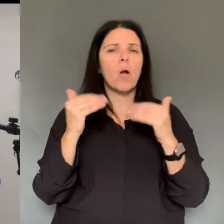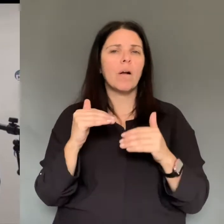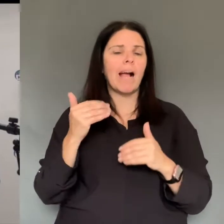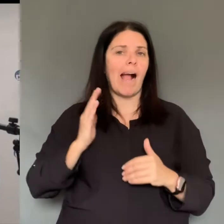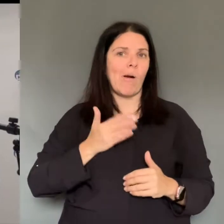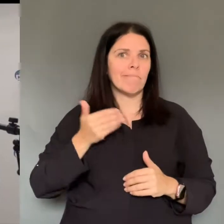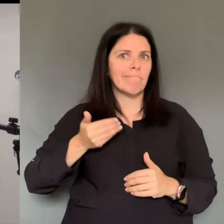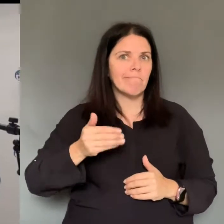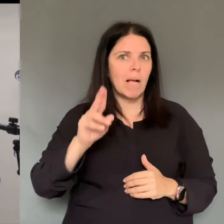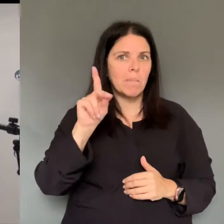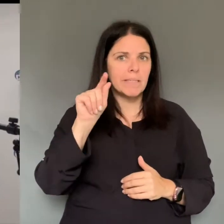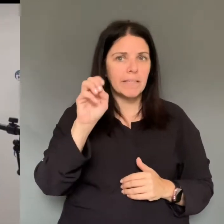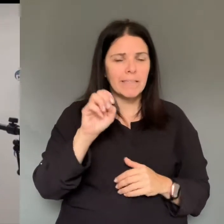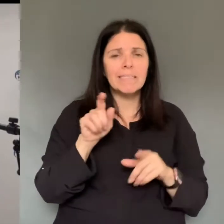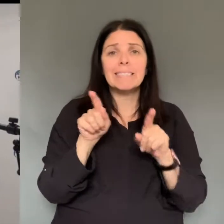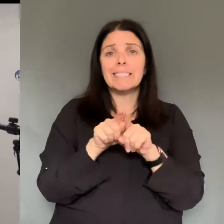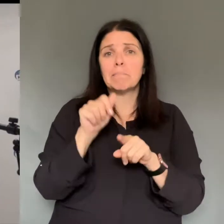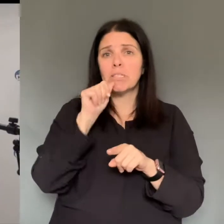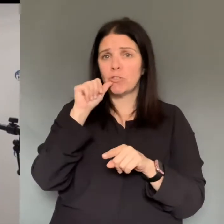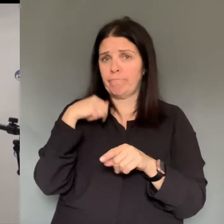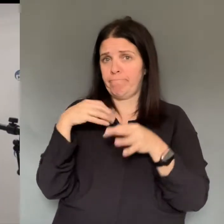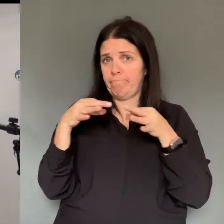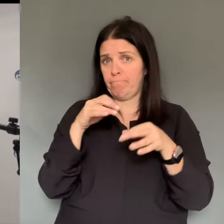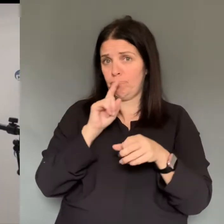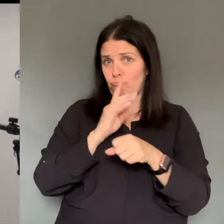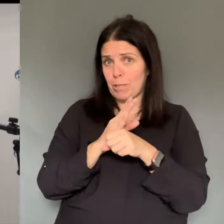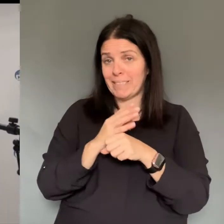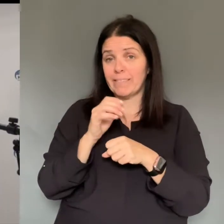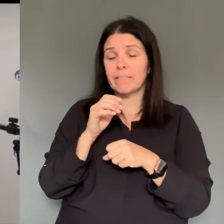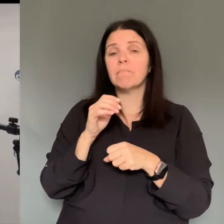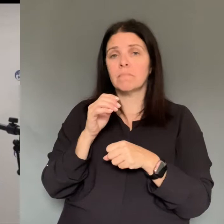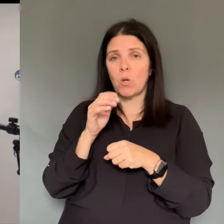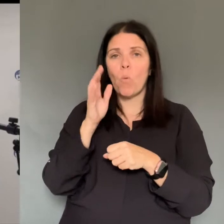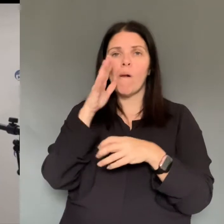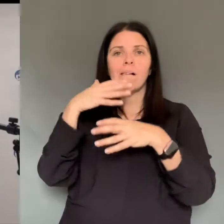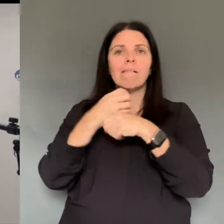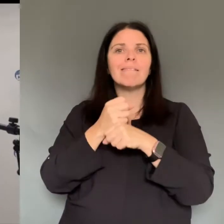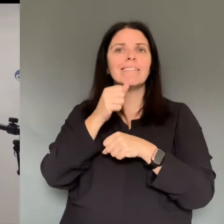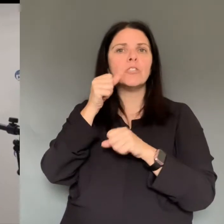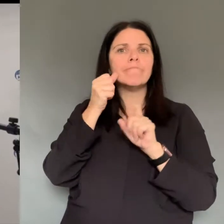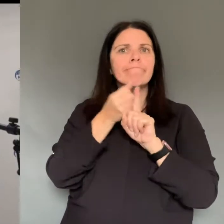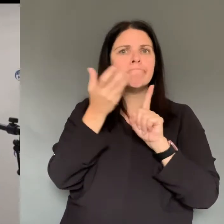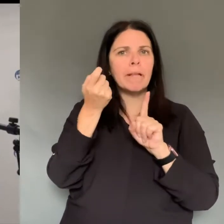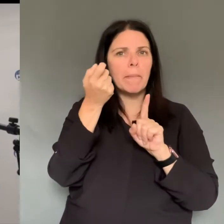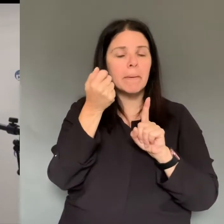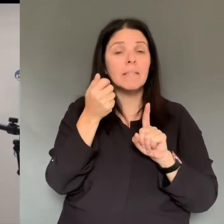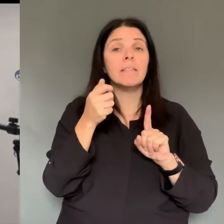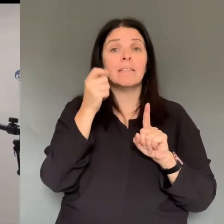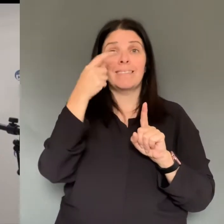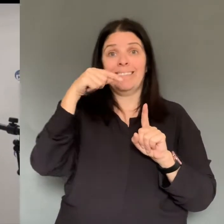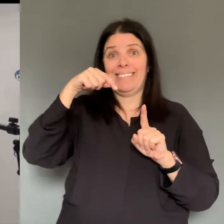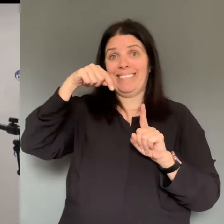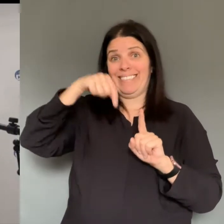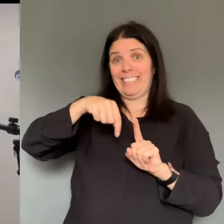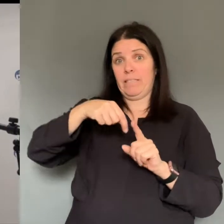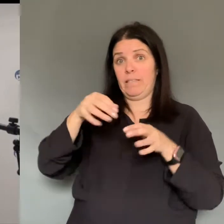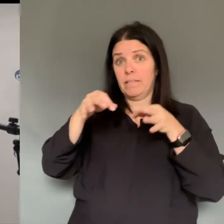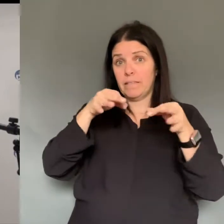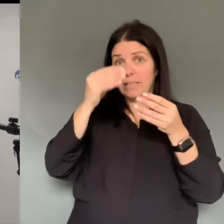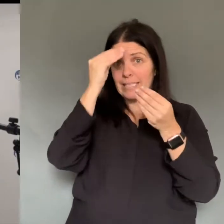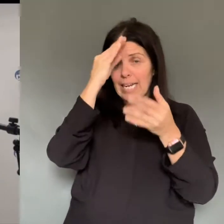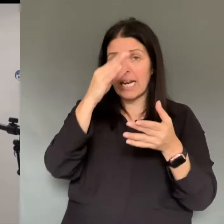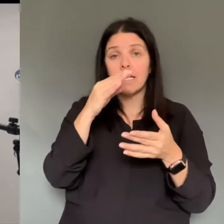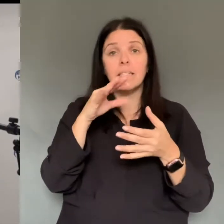our regular updates, and as promised yesterday, I will provide a summary of the cases as we have seen until